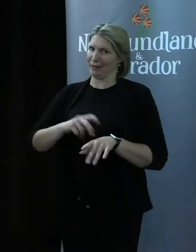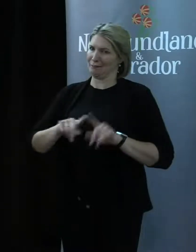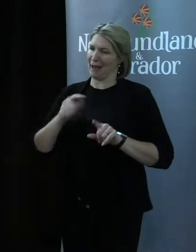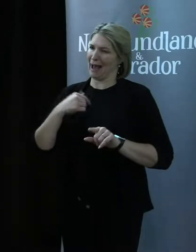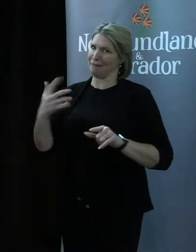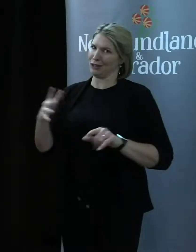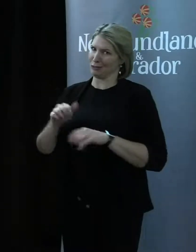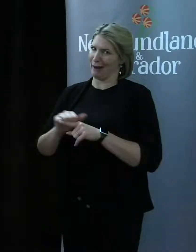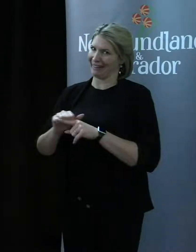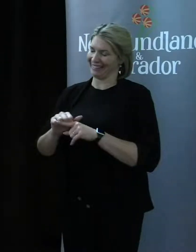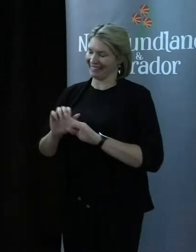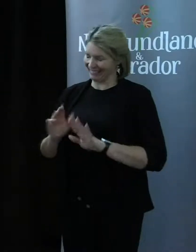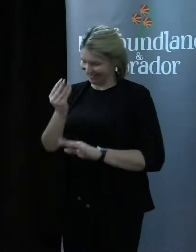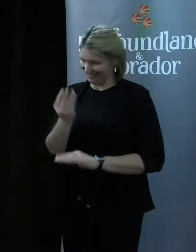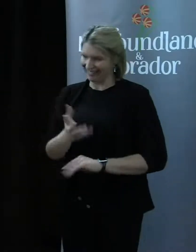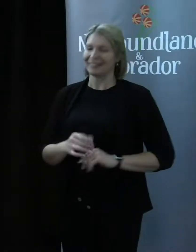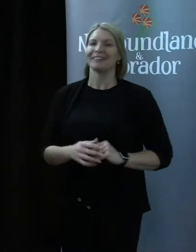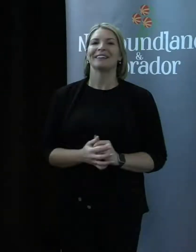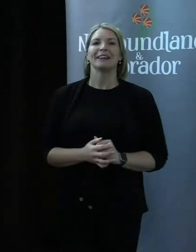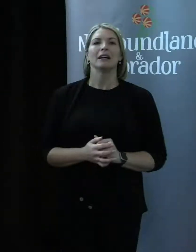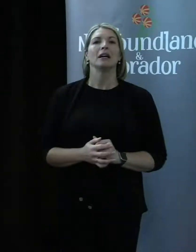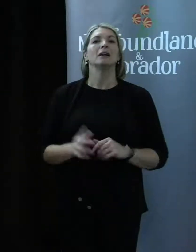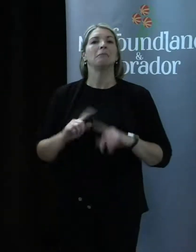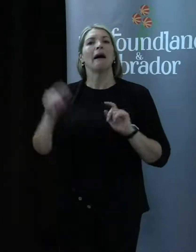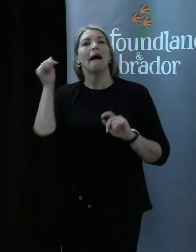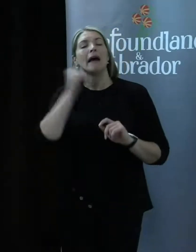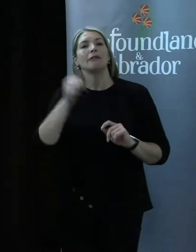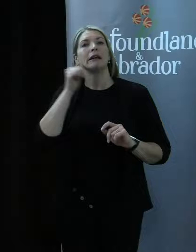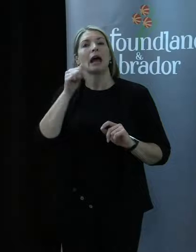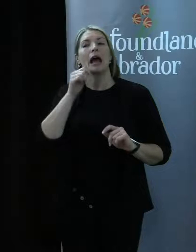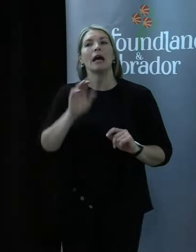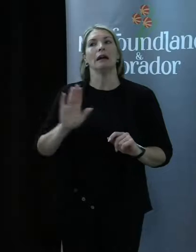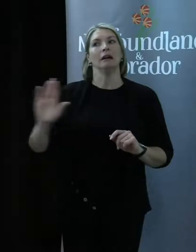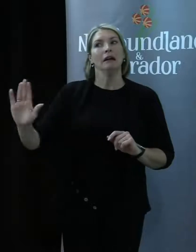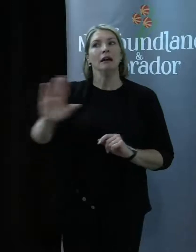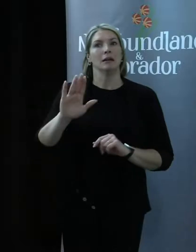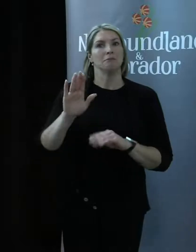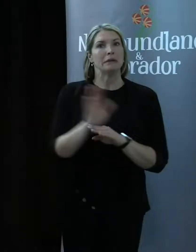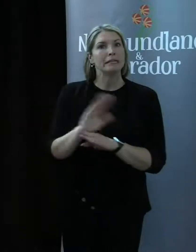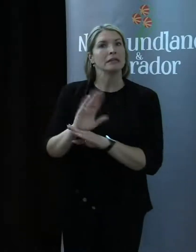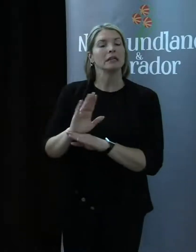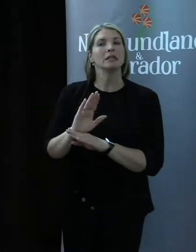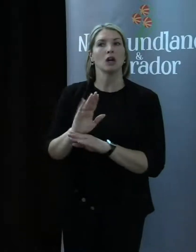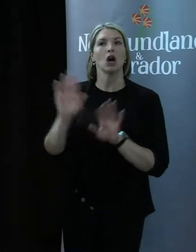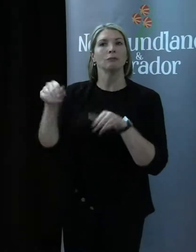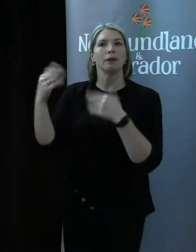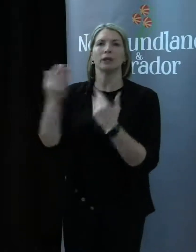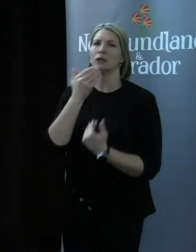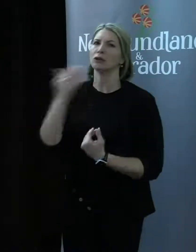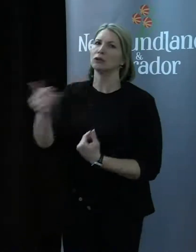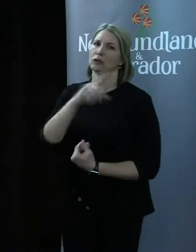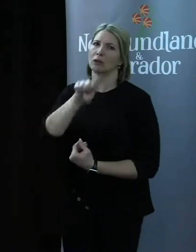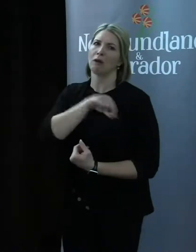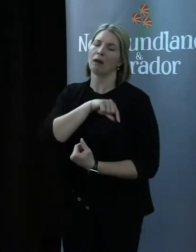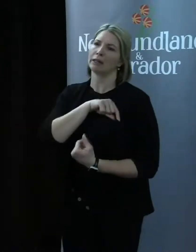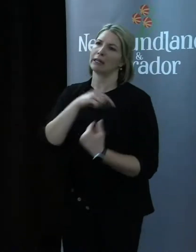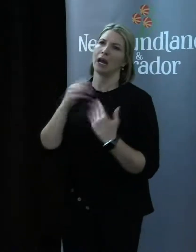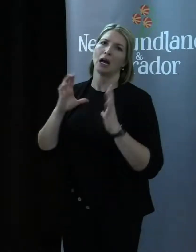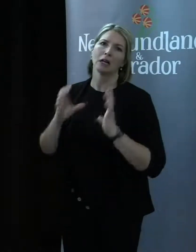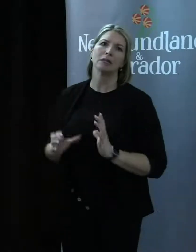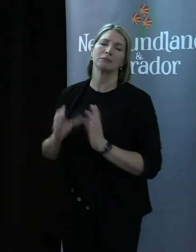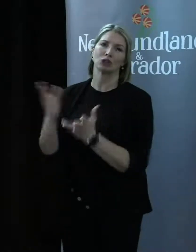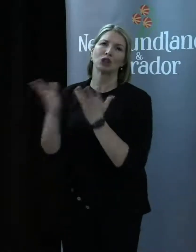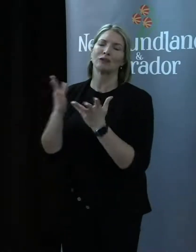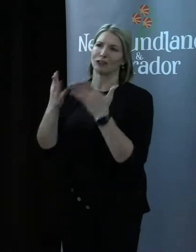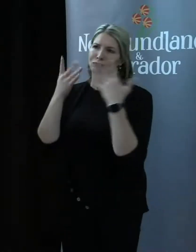every day and night deliver quality experiences. It represents the spirit of Newfoundland and Labrador. So